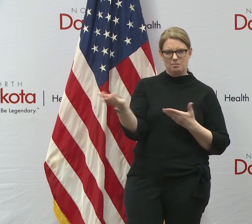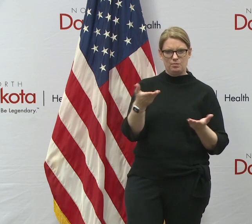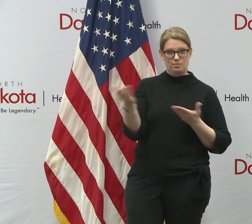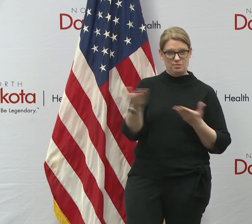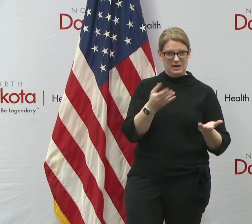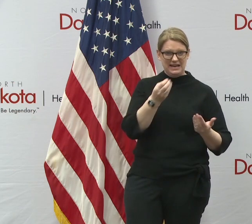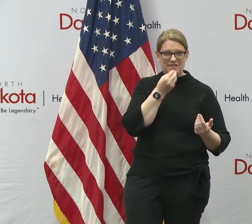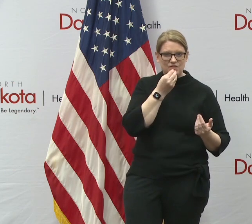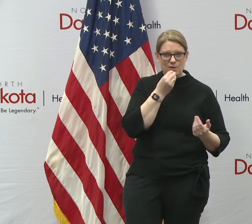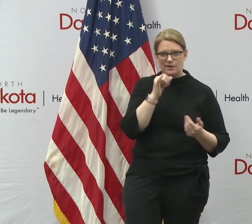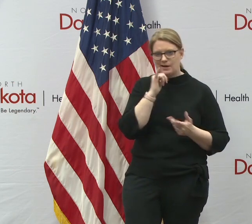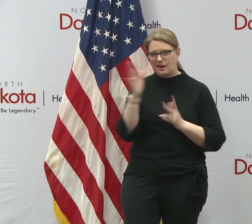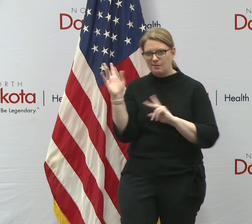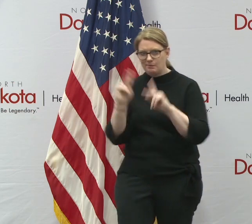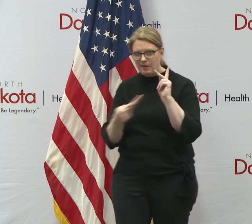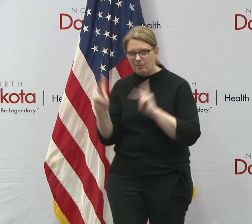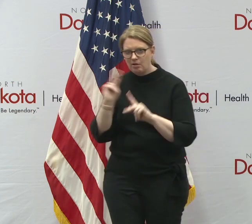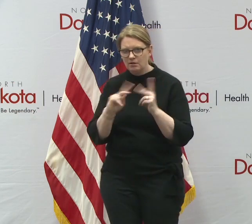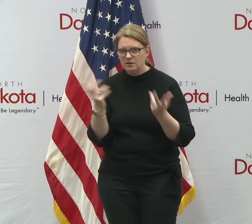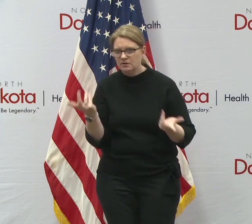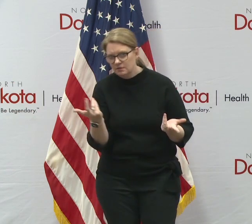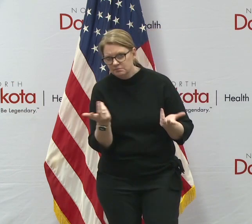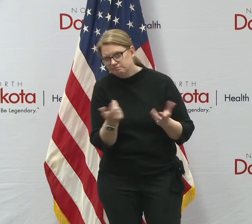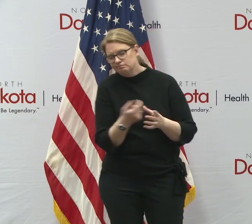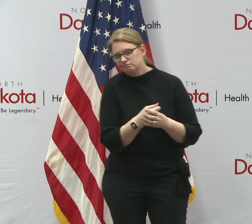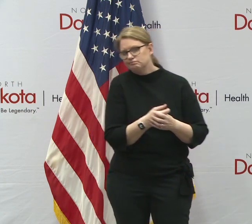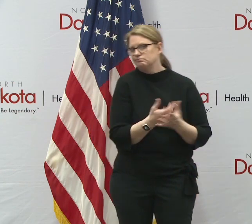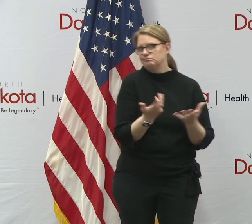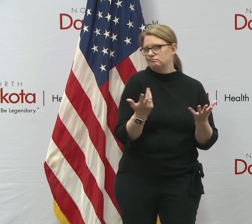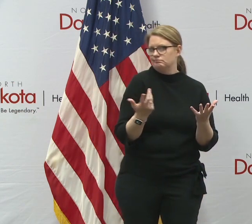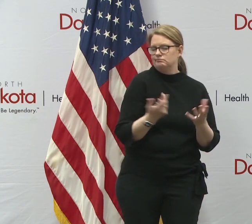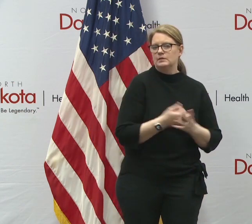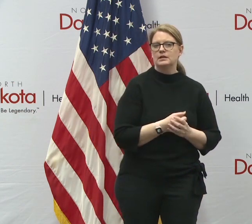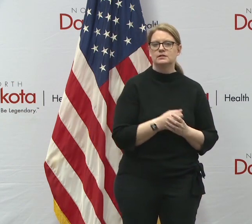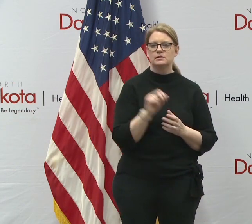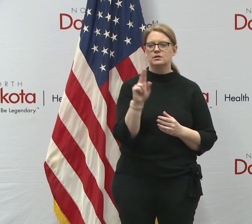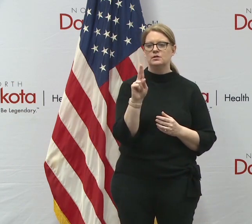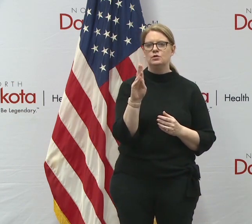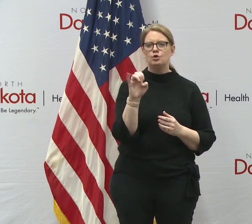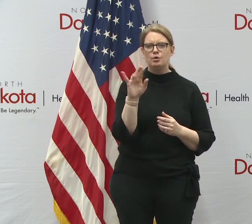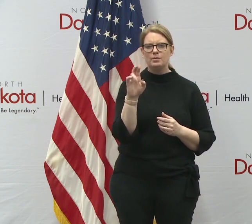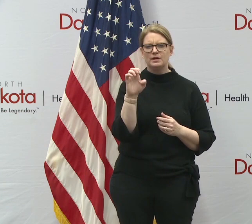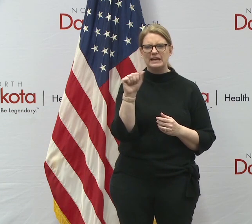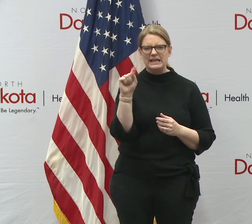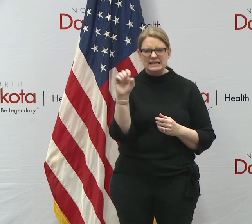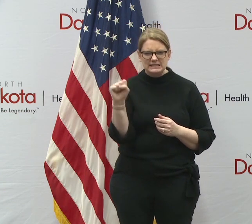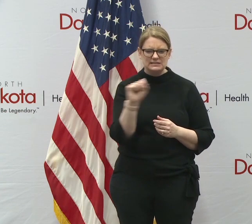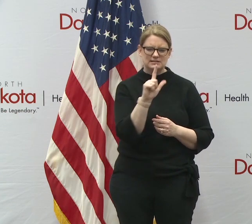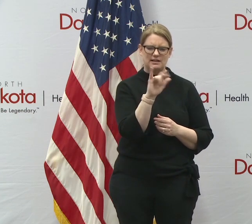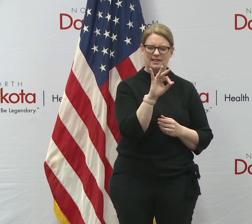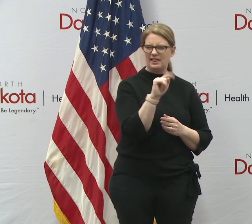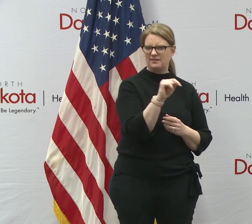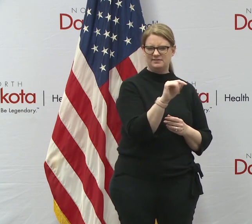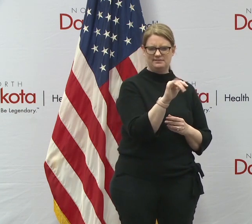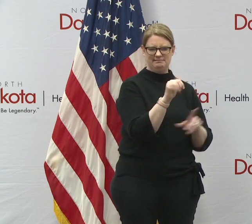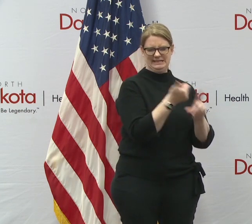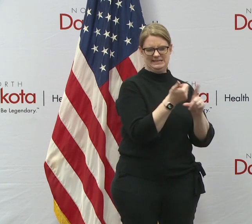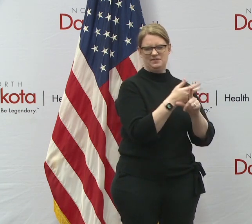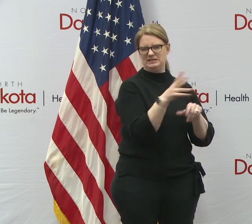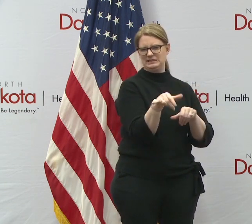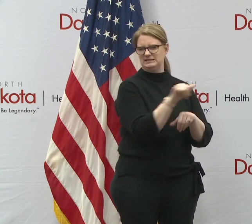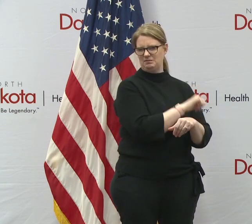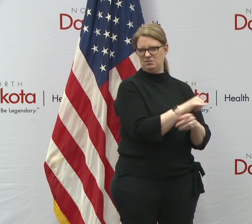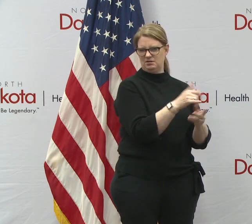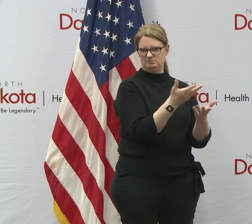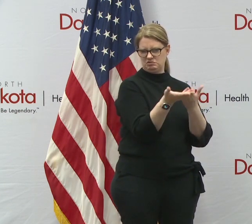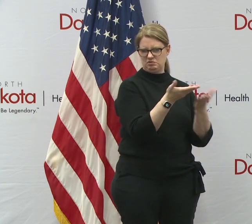instead of delivering people. So having that. Through Uber Eats or Lyft has got a similar product, but I mean, I